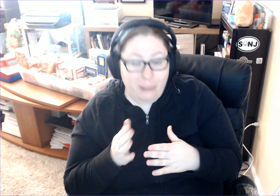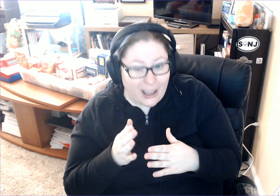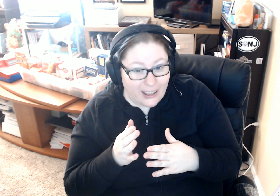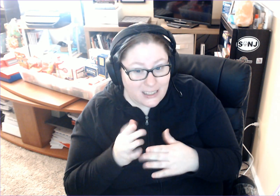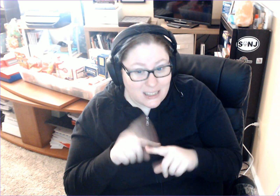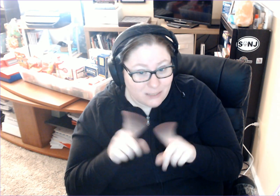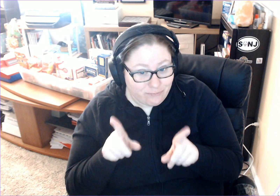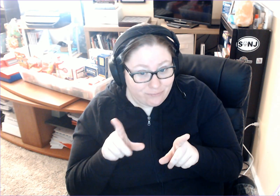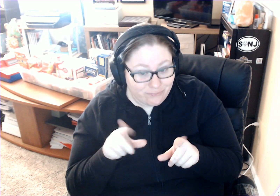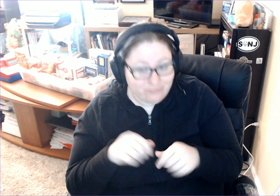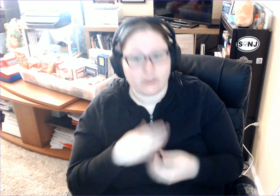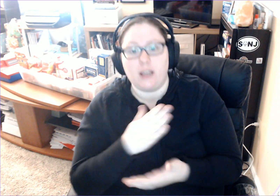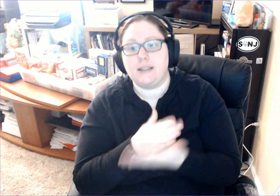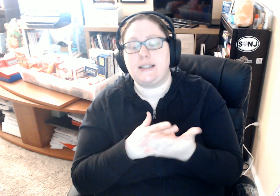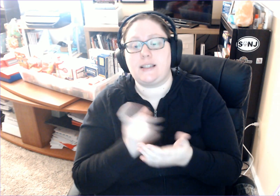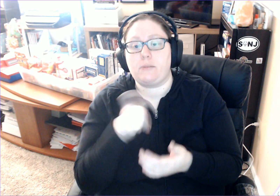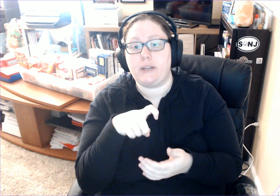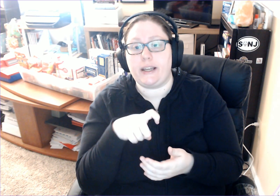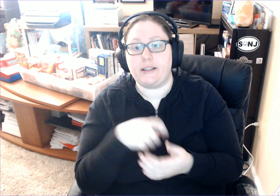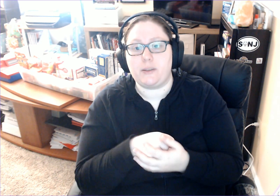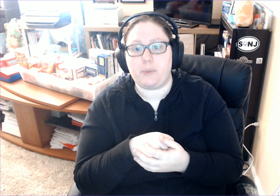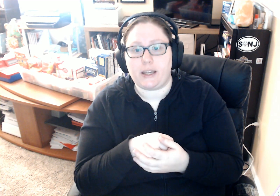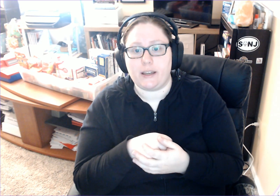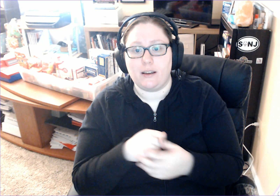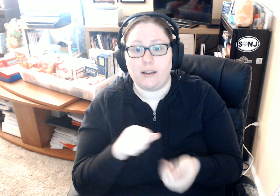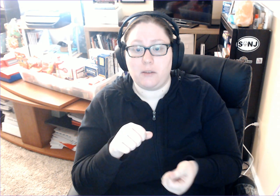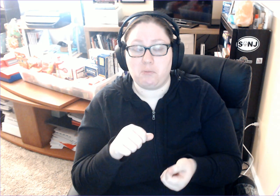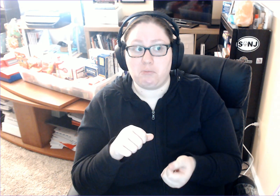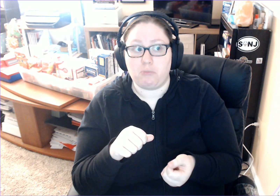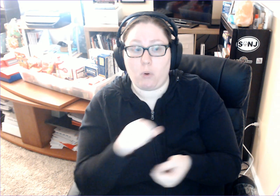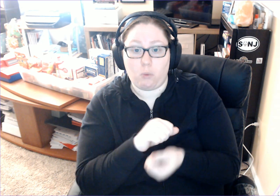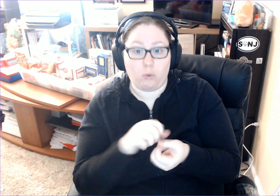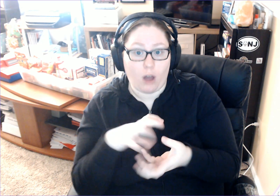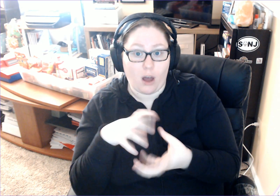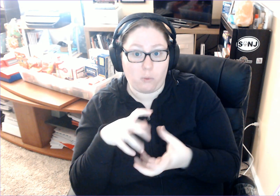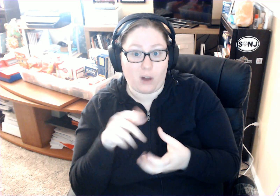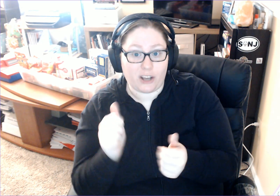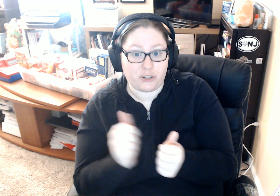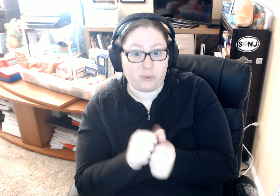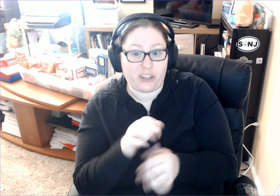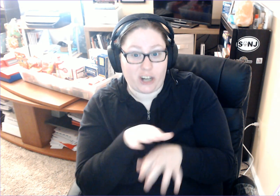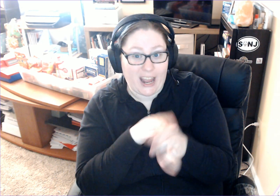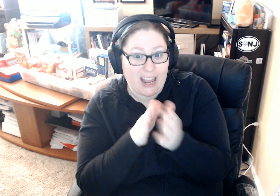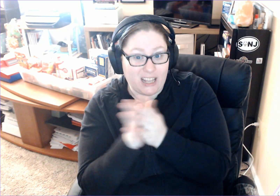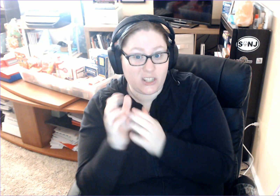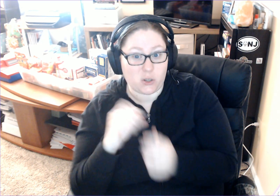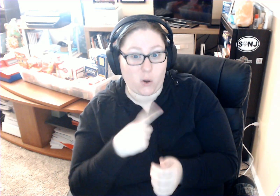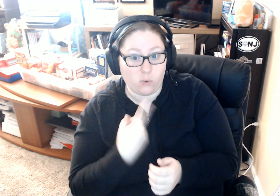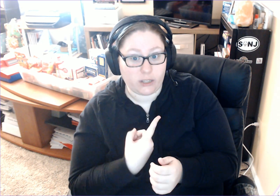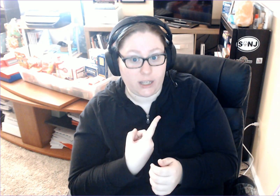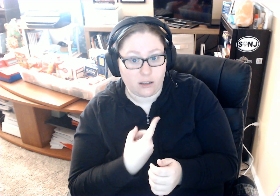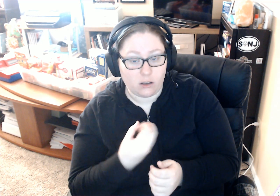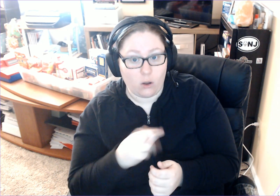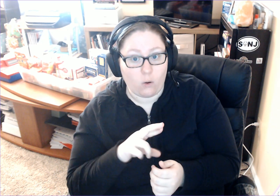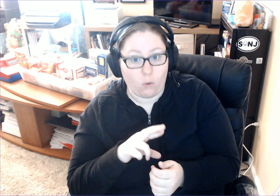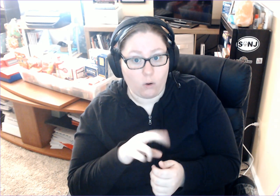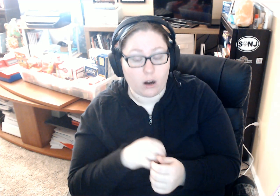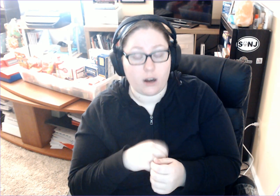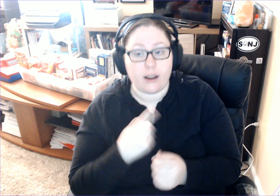But some need to be washed with your hands only, or they